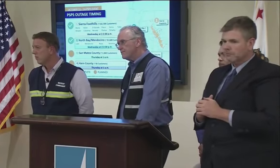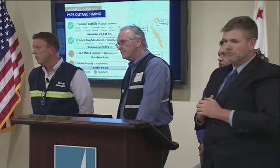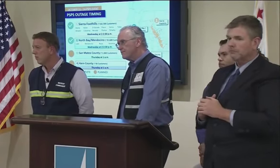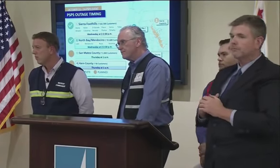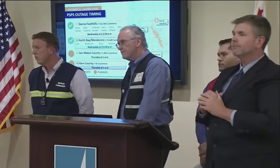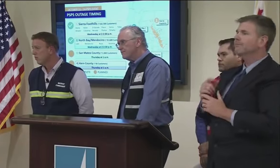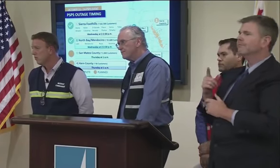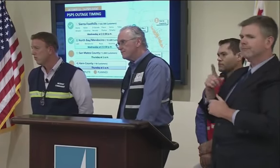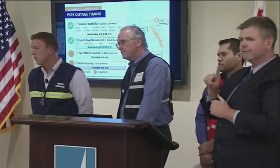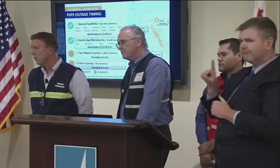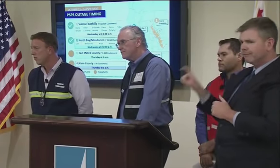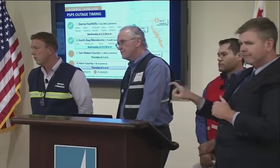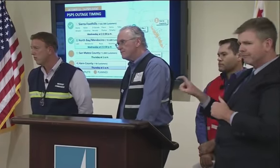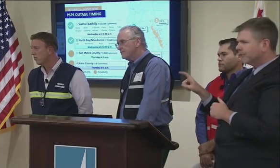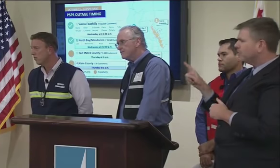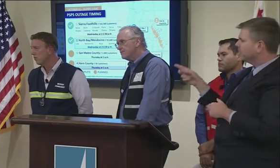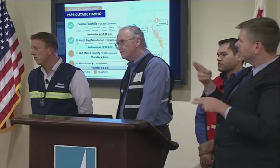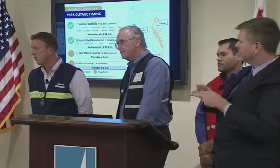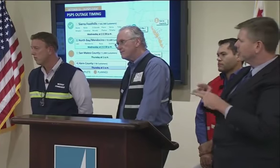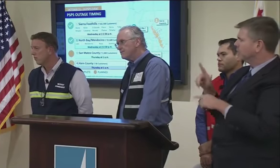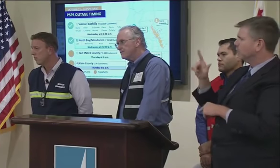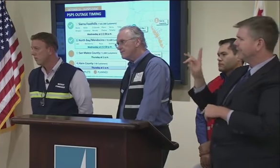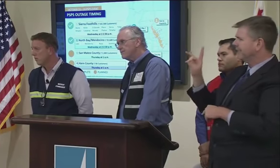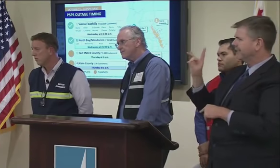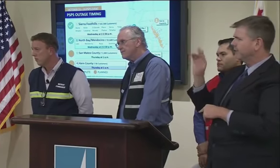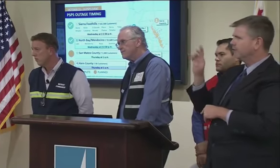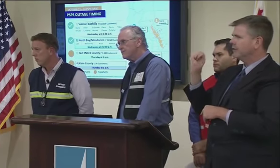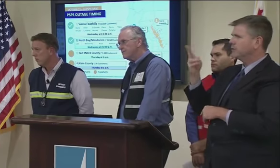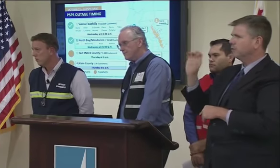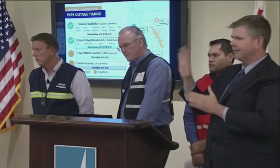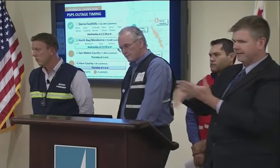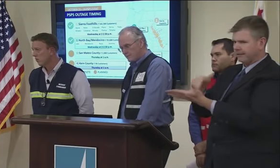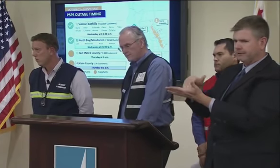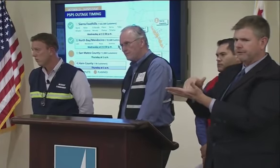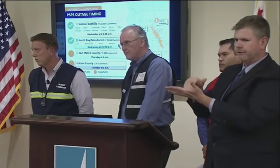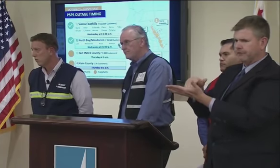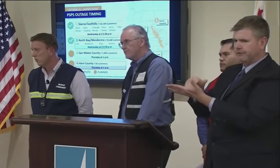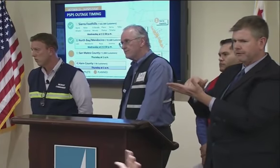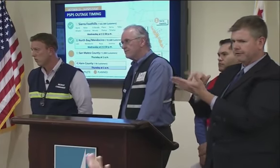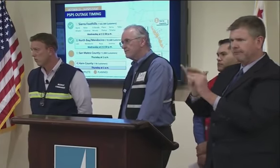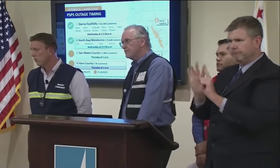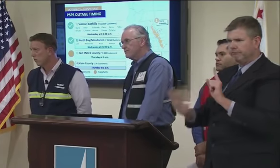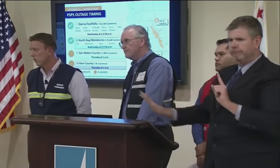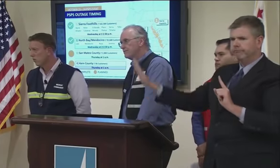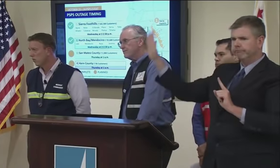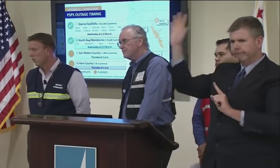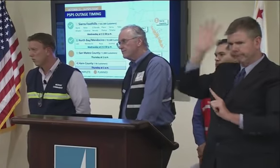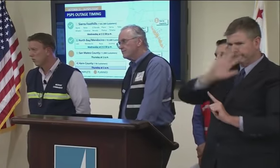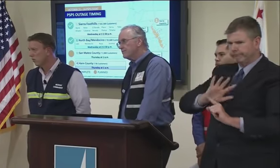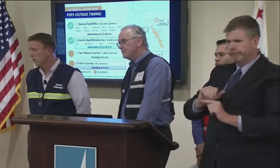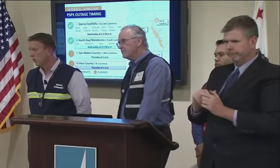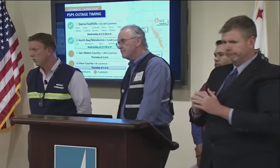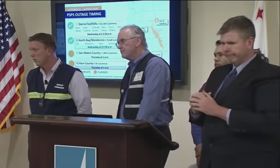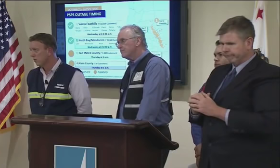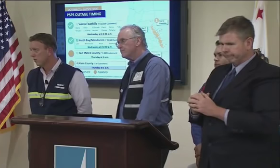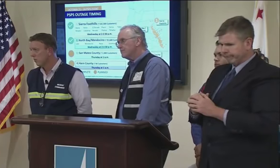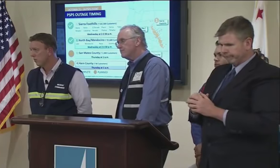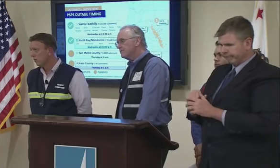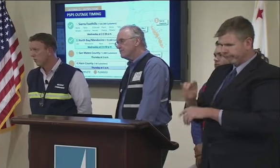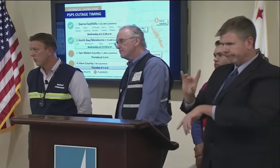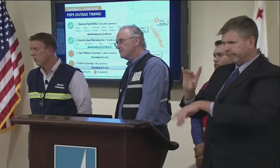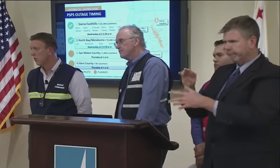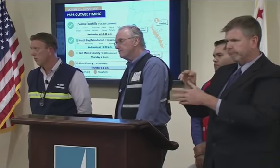to people out there, but it still doesn't sound like there are any 24 hours resource centers because